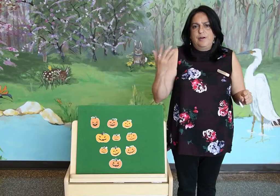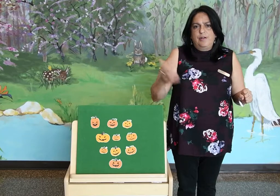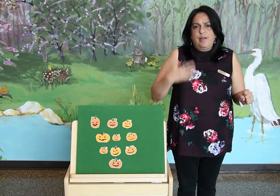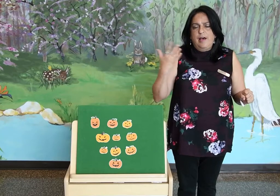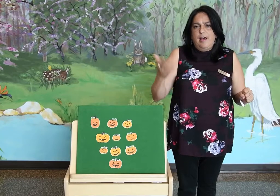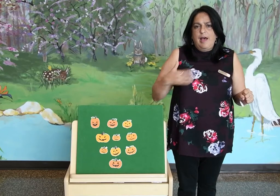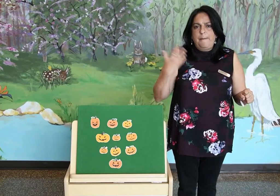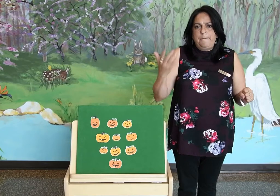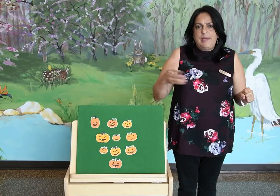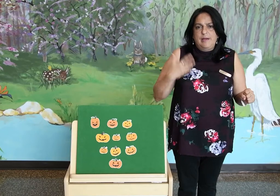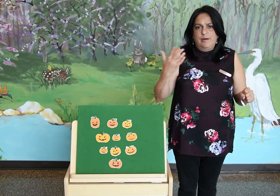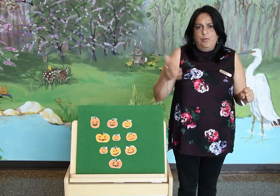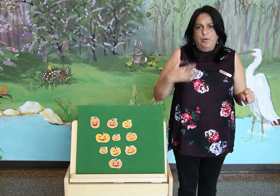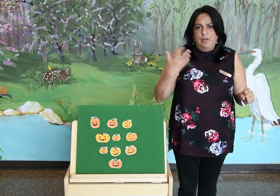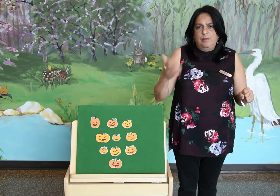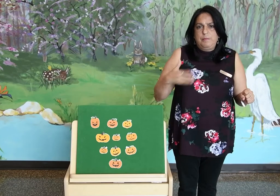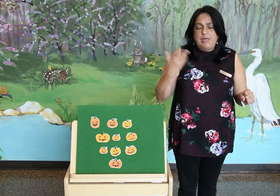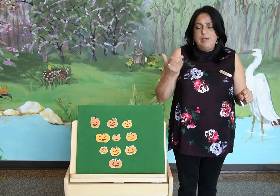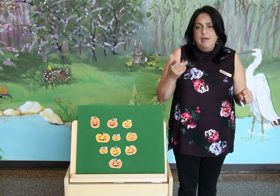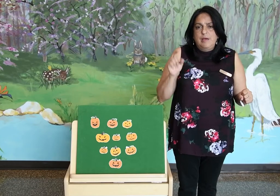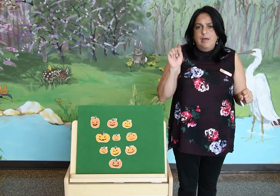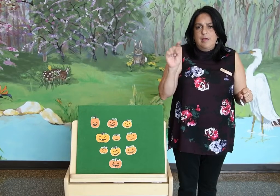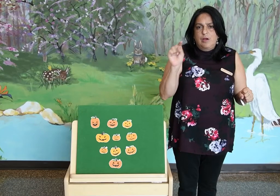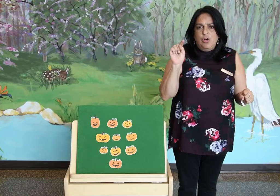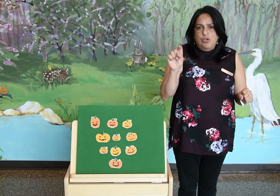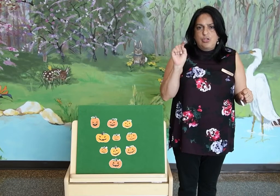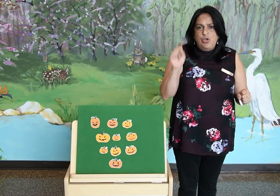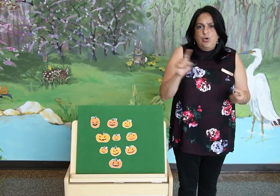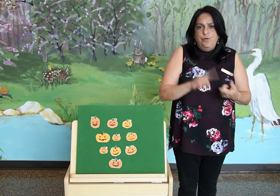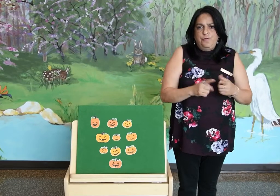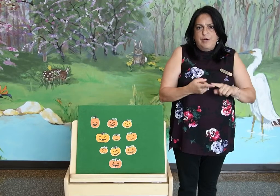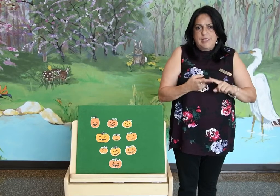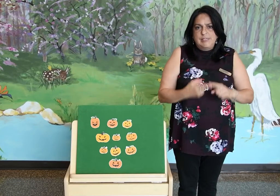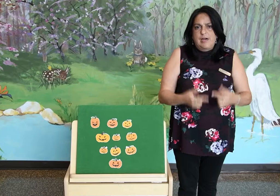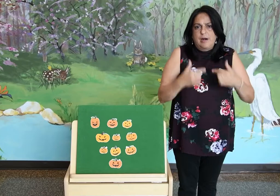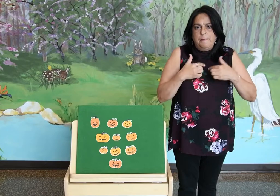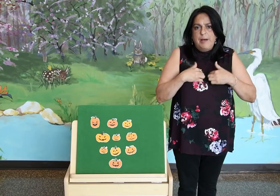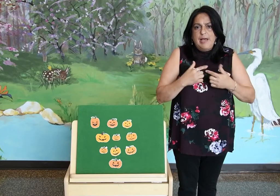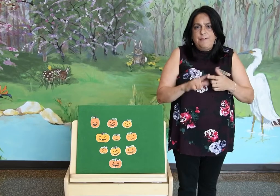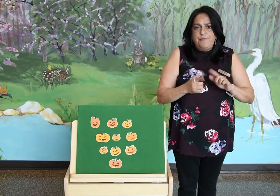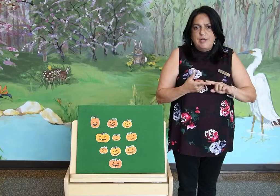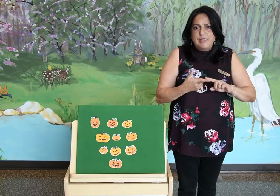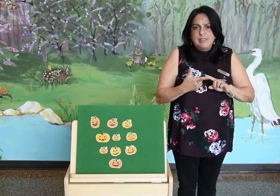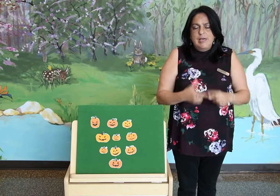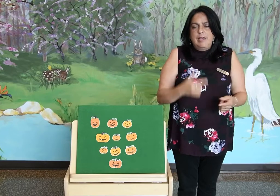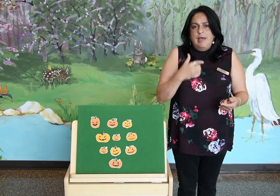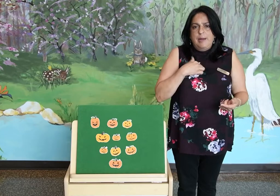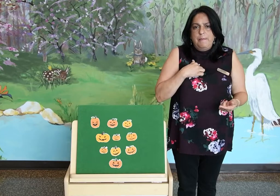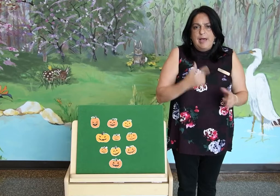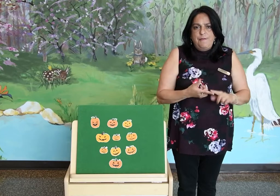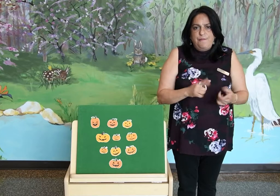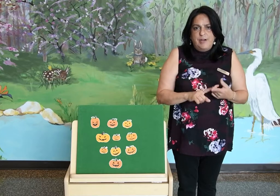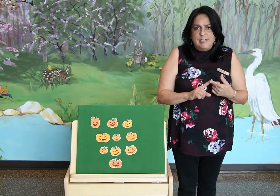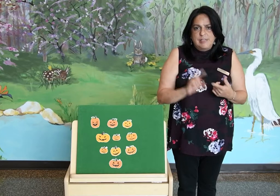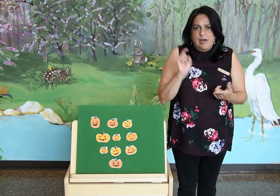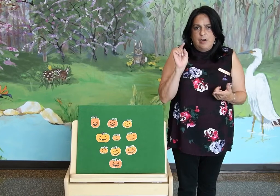the happier we'll be. 'Cause your friends are my friends, and my friends are